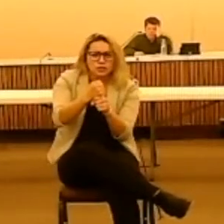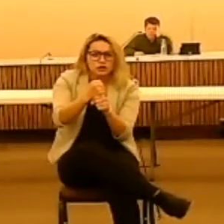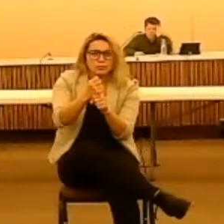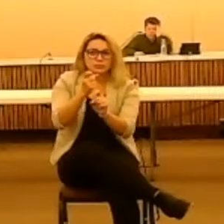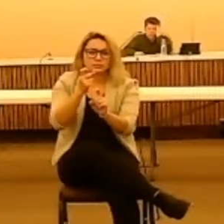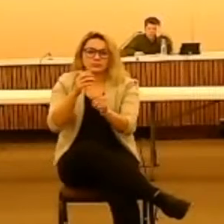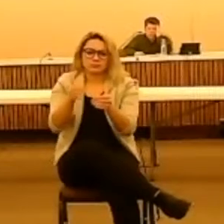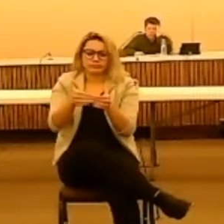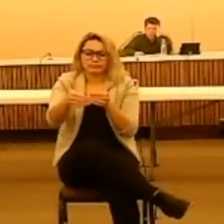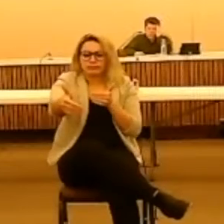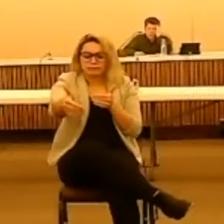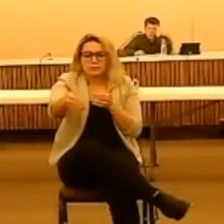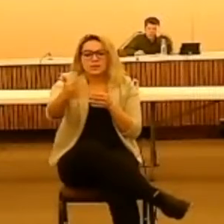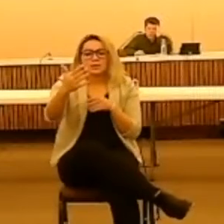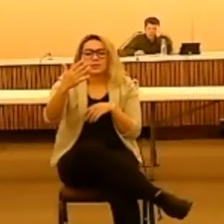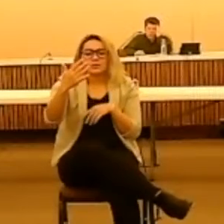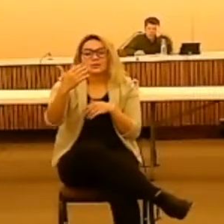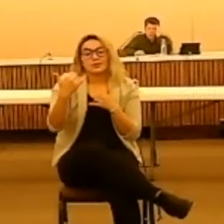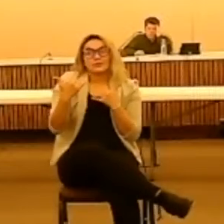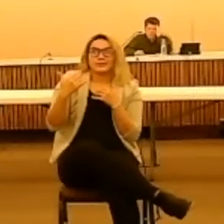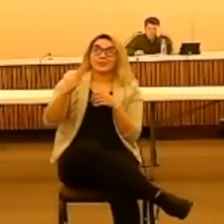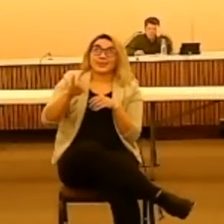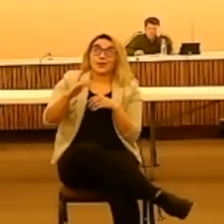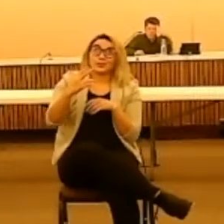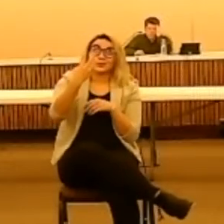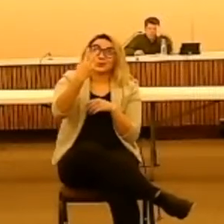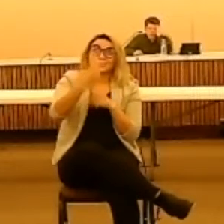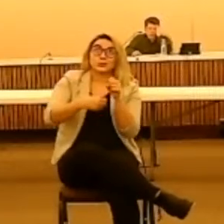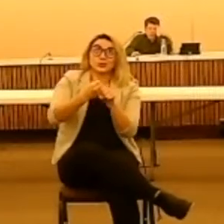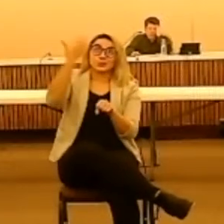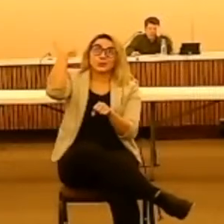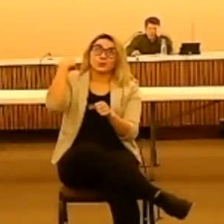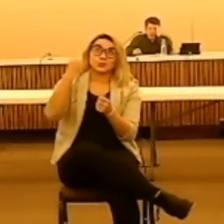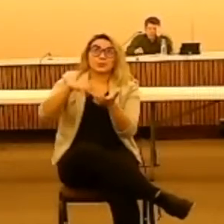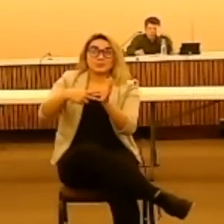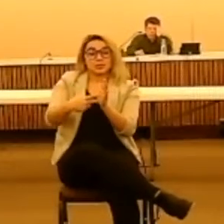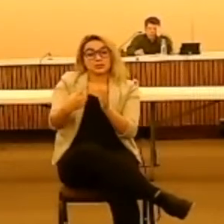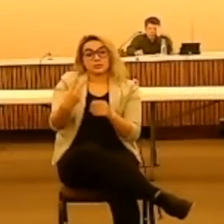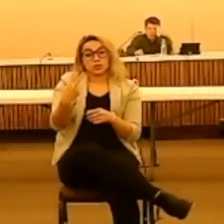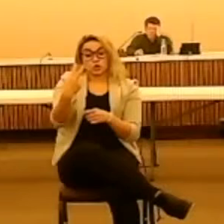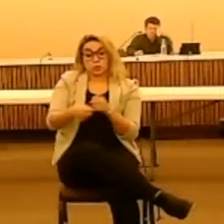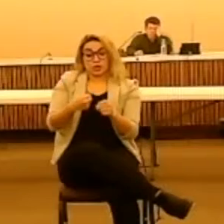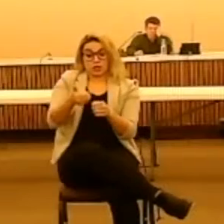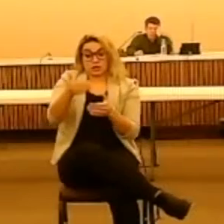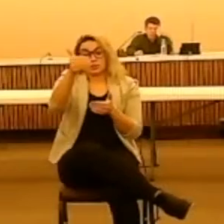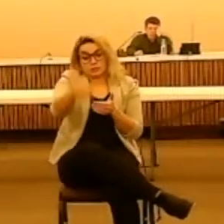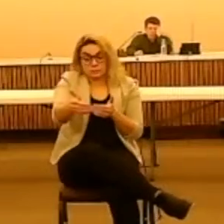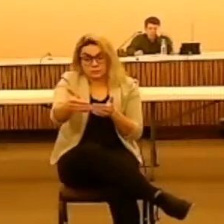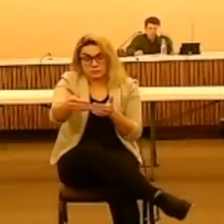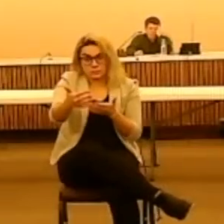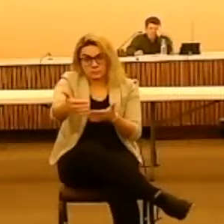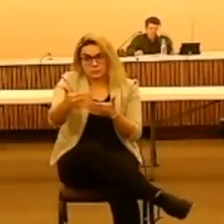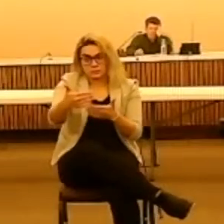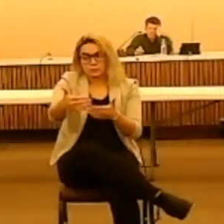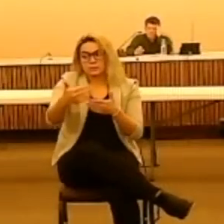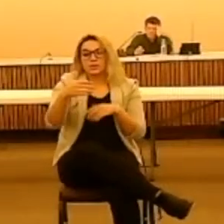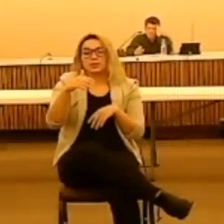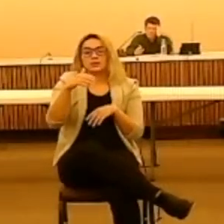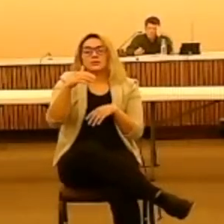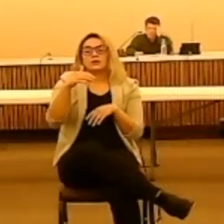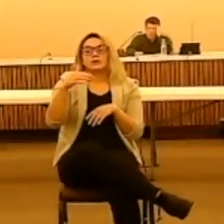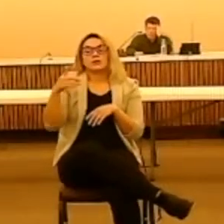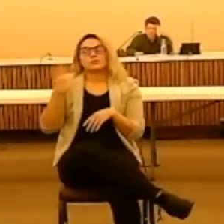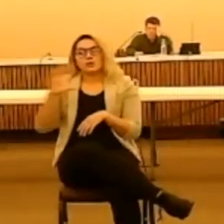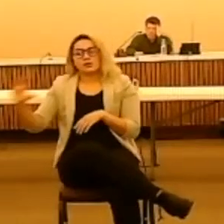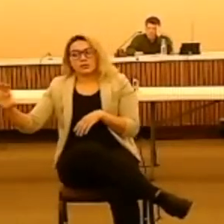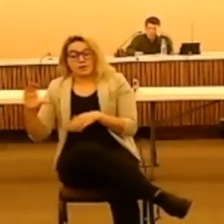out. And they then assigned a portion of that to the new developments. They